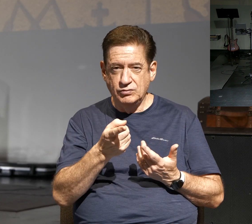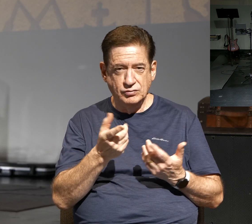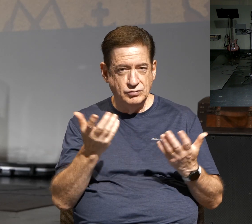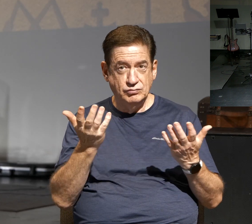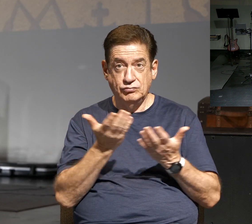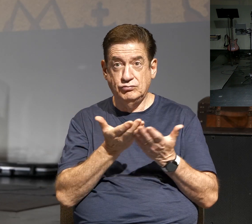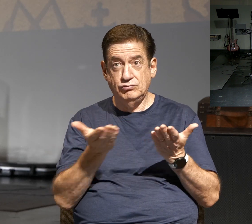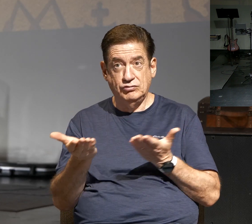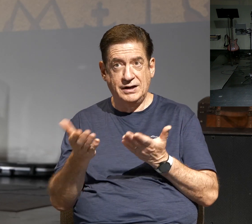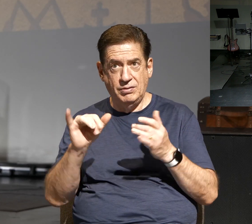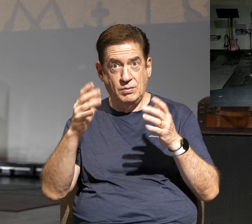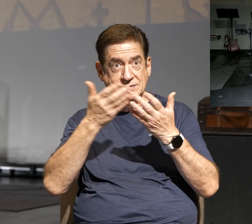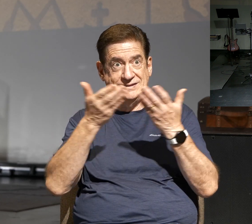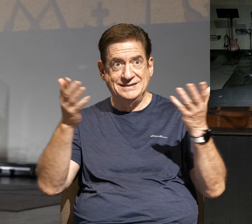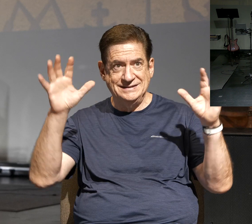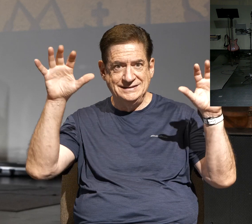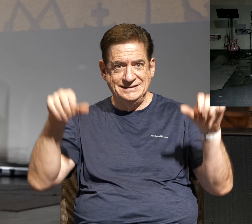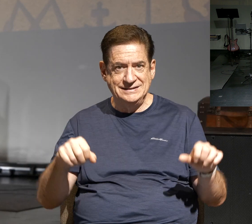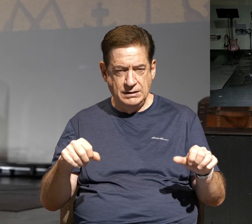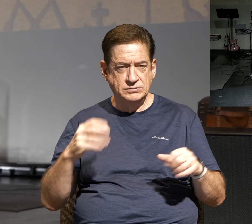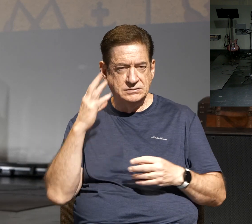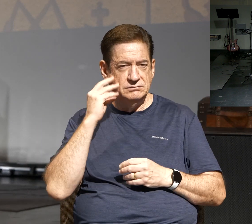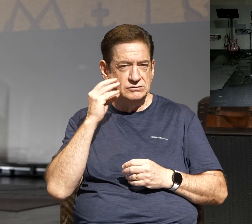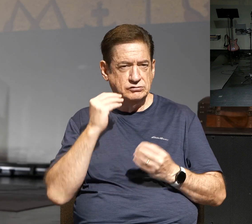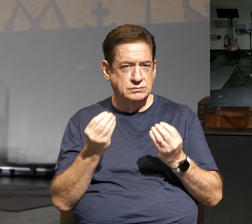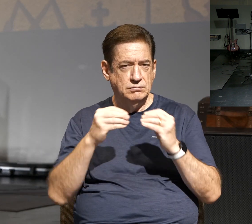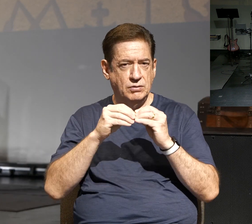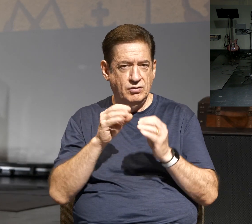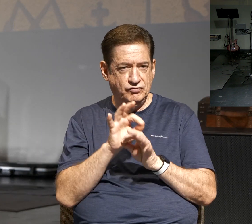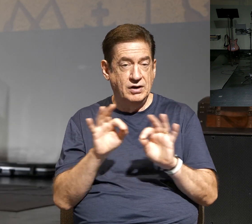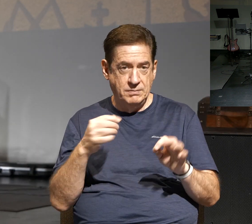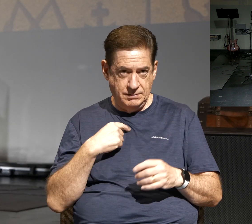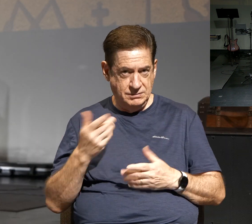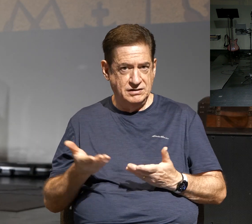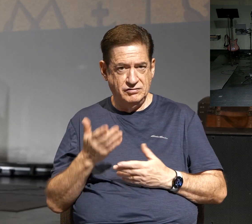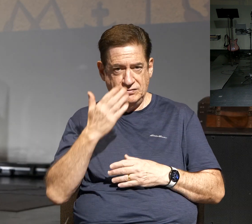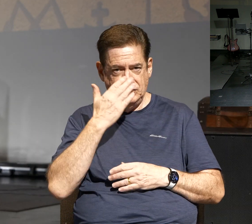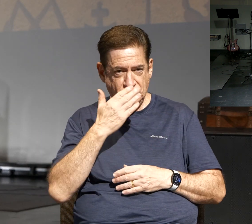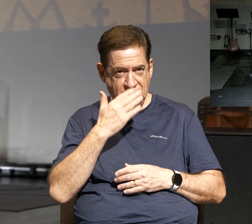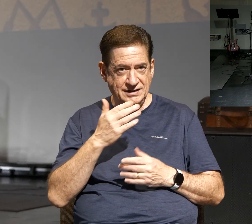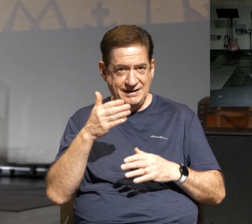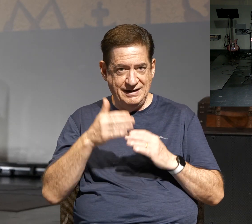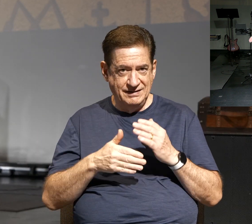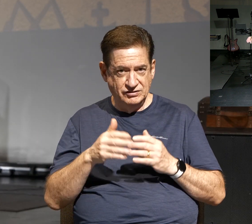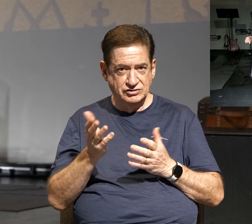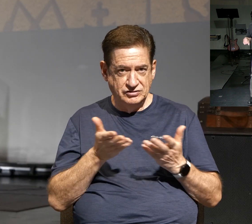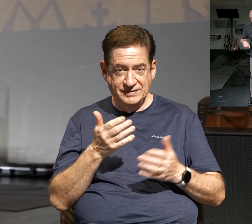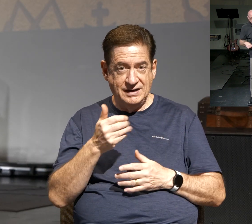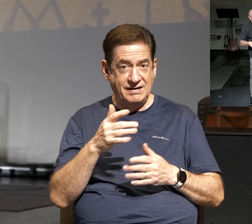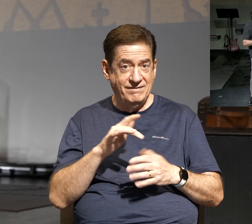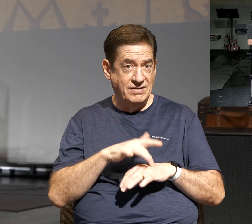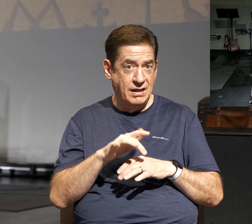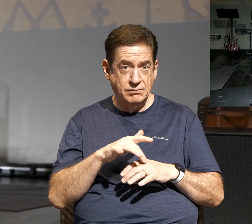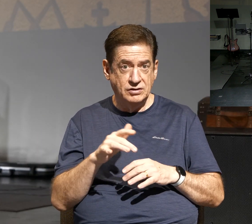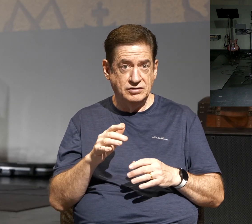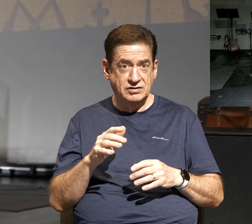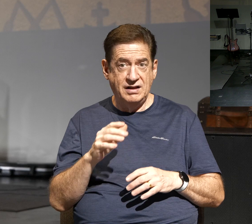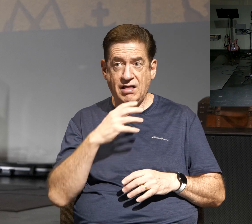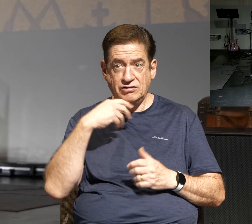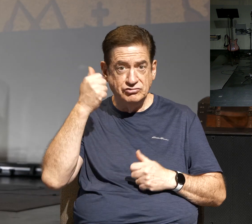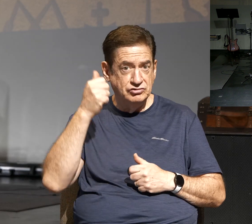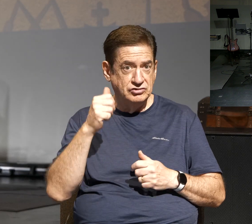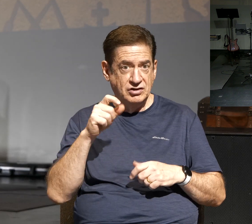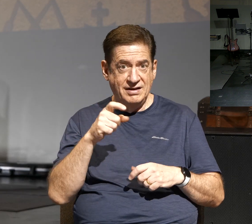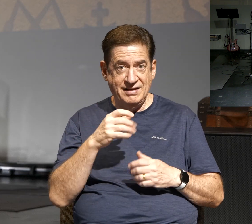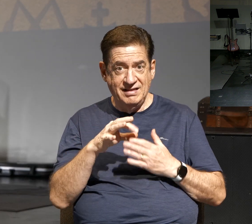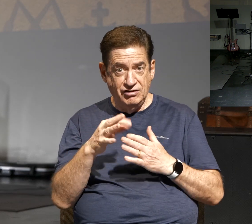things down so that we can experience more and more freedom in our lives? I'll be up front at the end of the service along with any available elders and leaders. If you are new, we'd